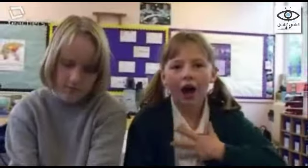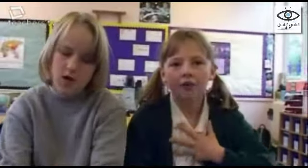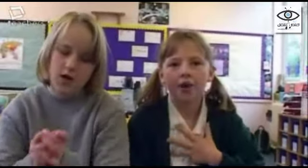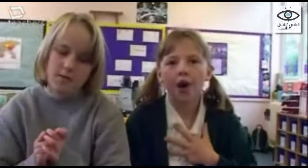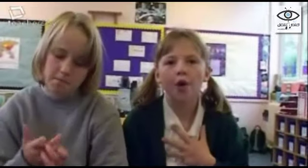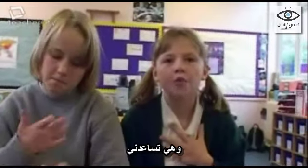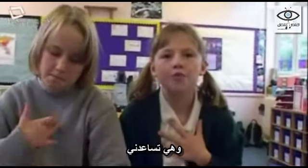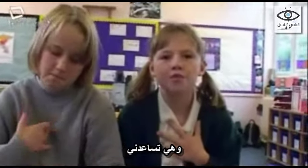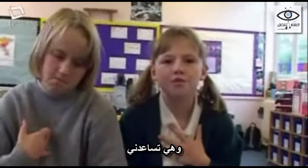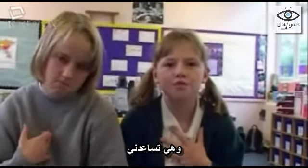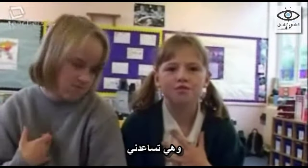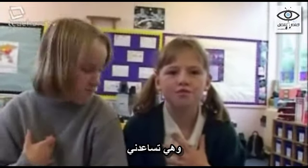help